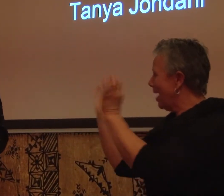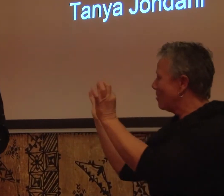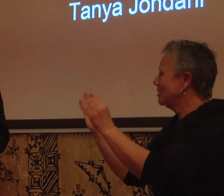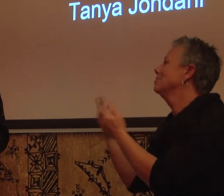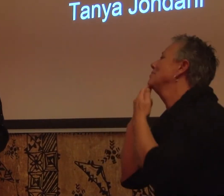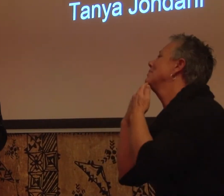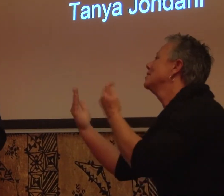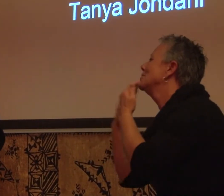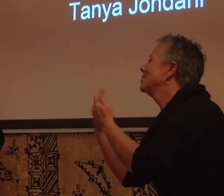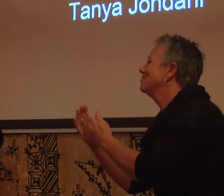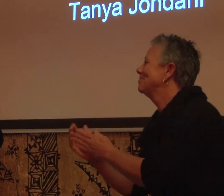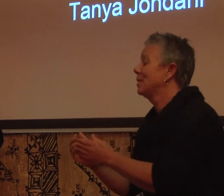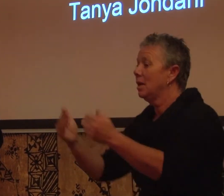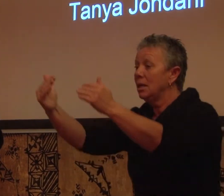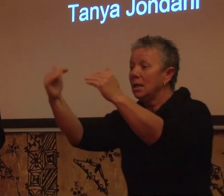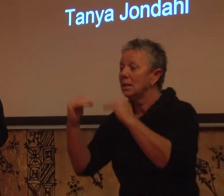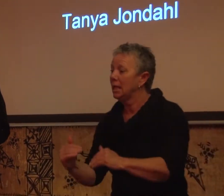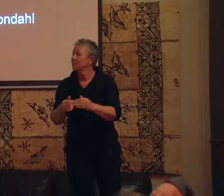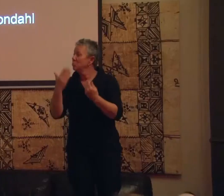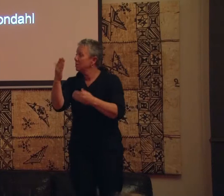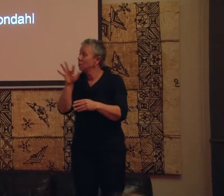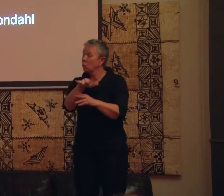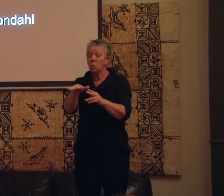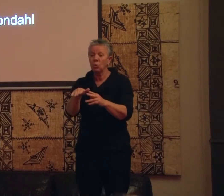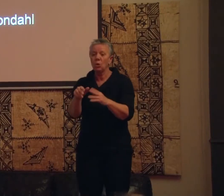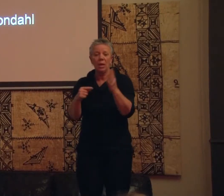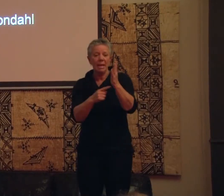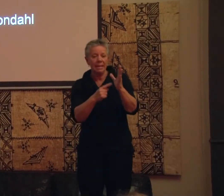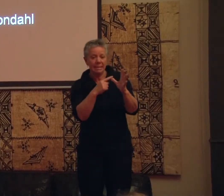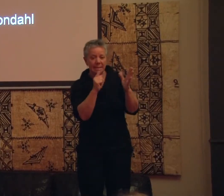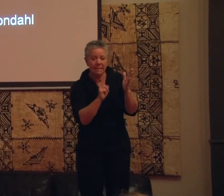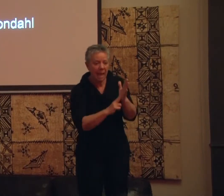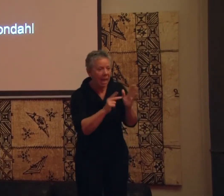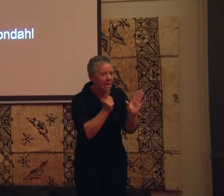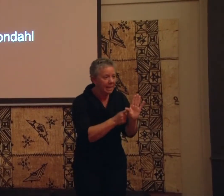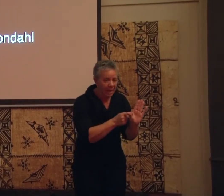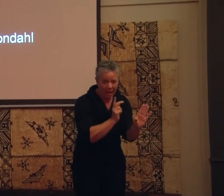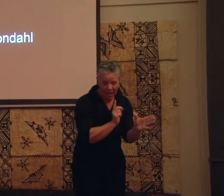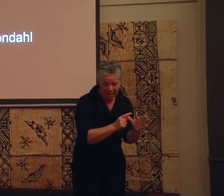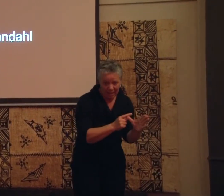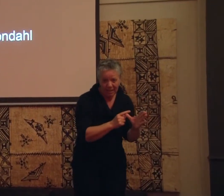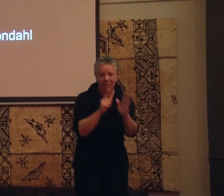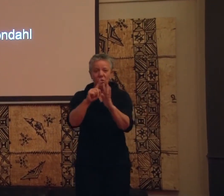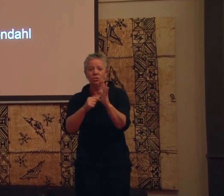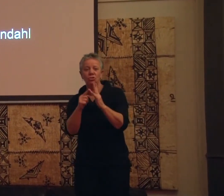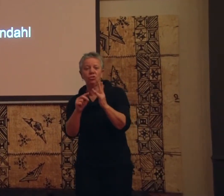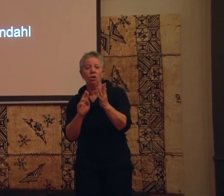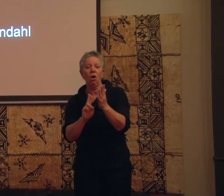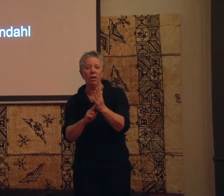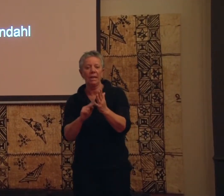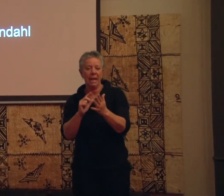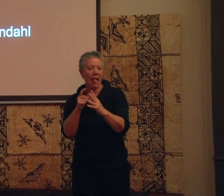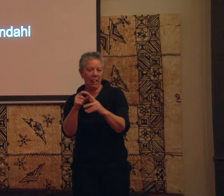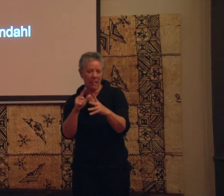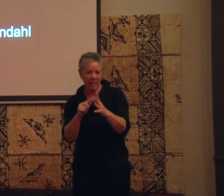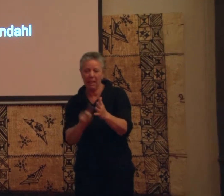you. Our next presenter is Tanya Jondal, and I was wondering whether I should even mention that Tanya is actually a hearing person. I